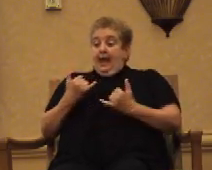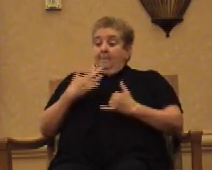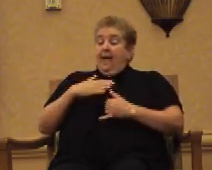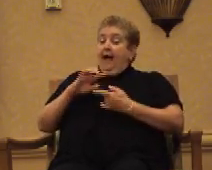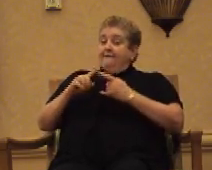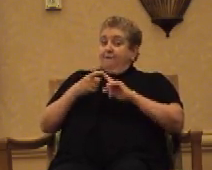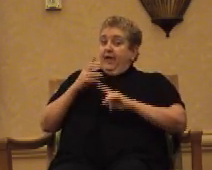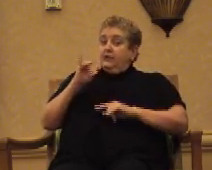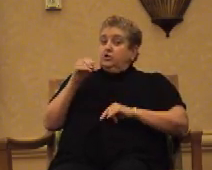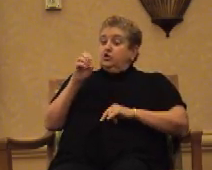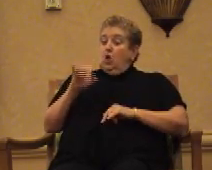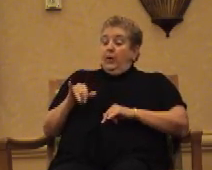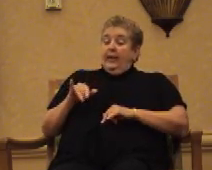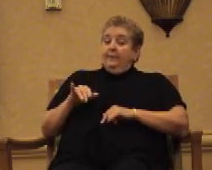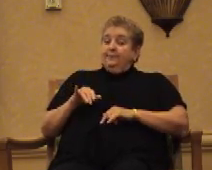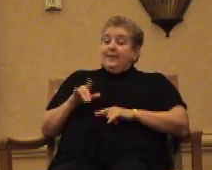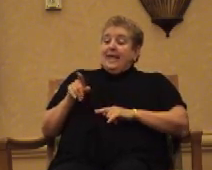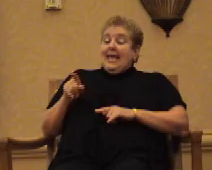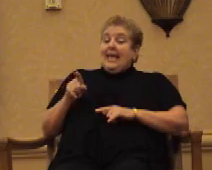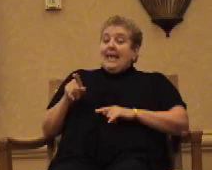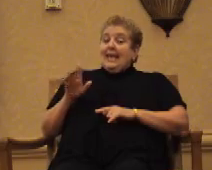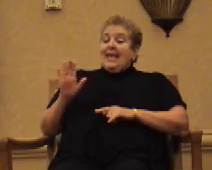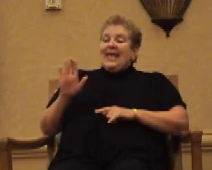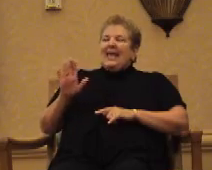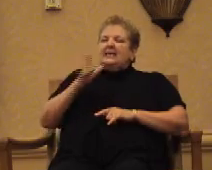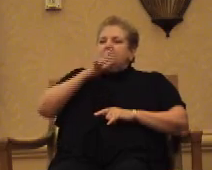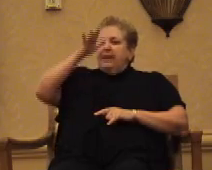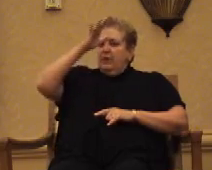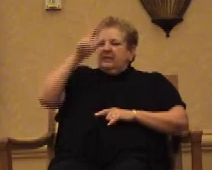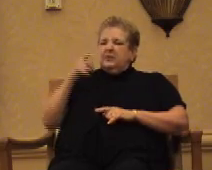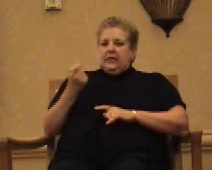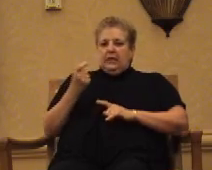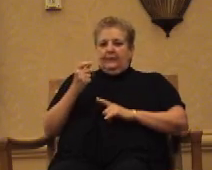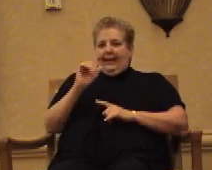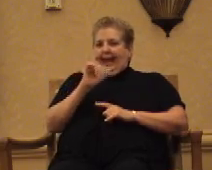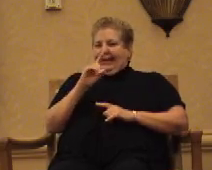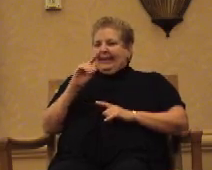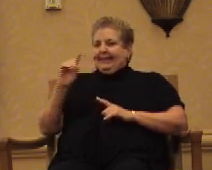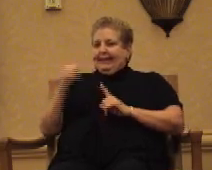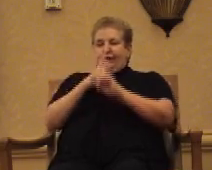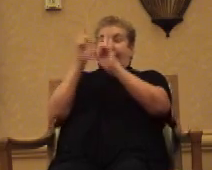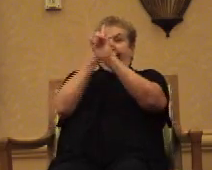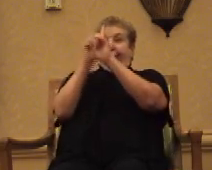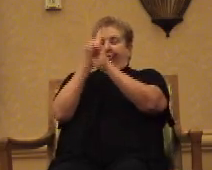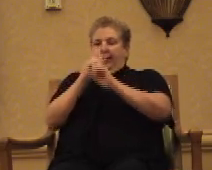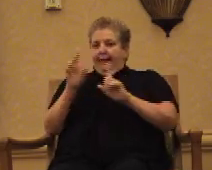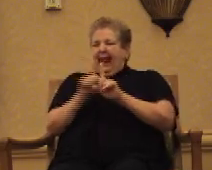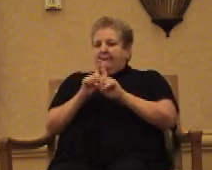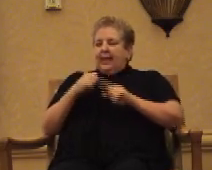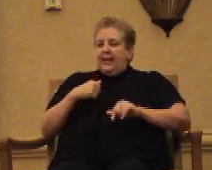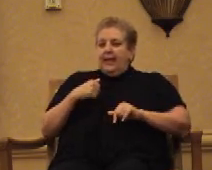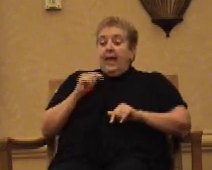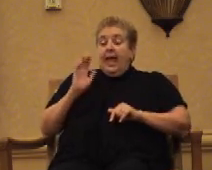up there, and his parents, he was also kind of an ADD, hyperactive kid like me, and his parents had taken him to